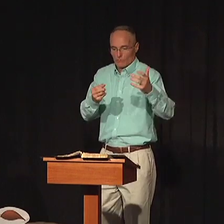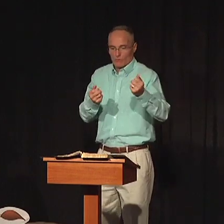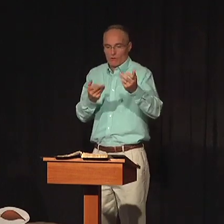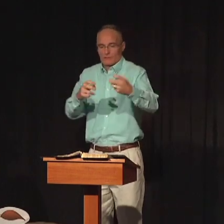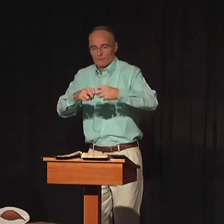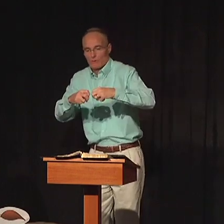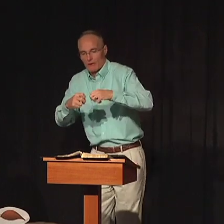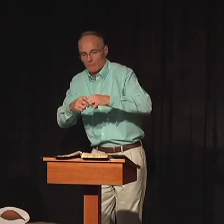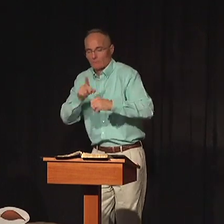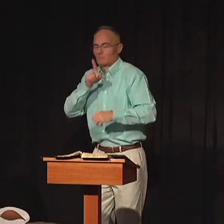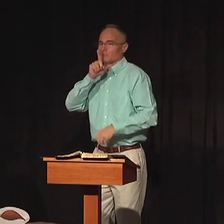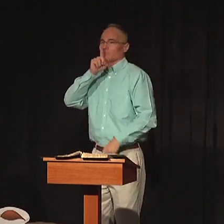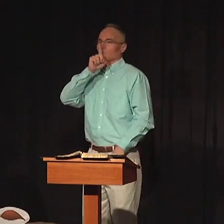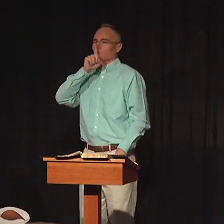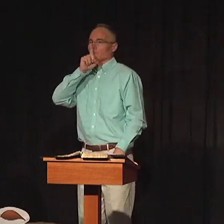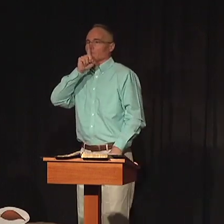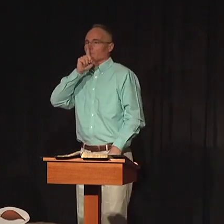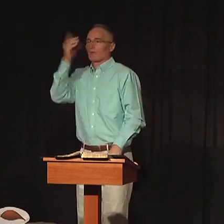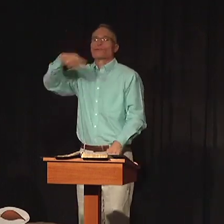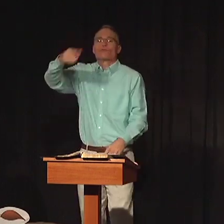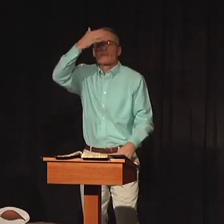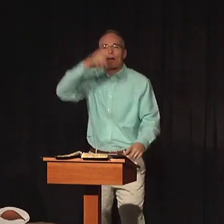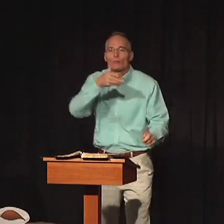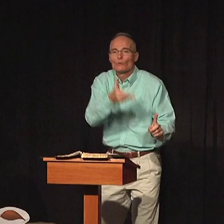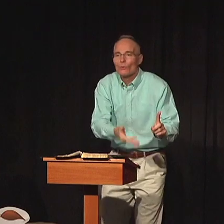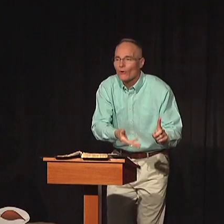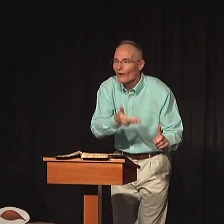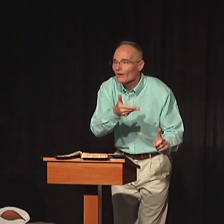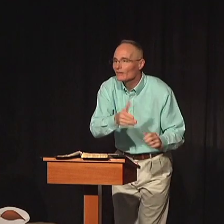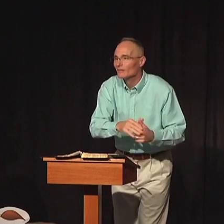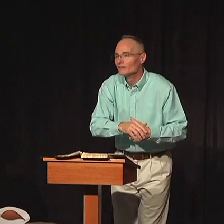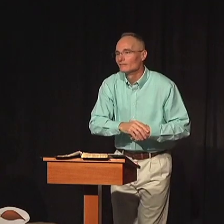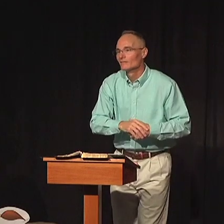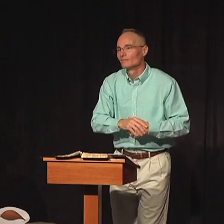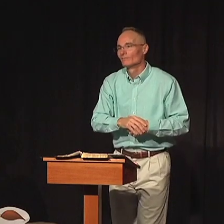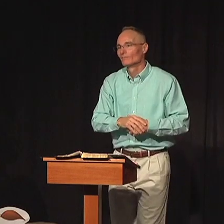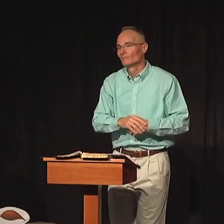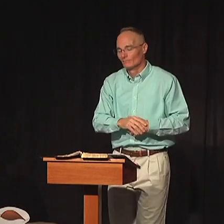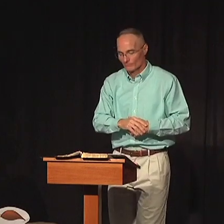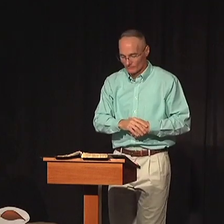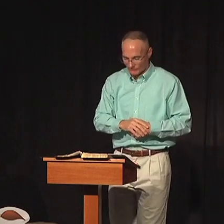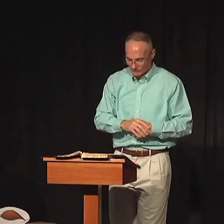I don't want to disrupt things or cause problems, but you forgot who you are.